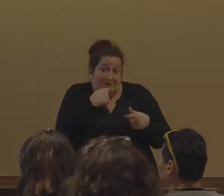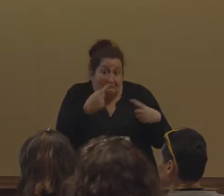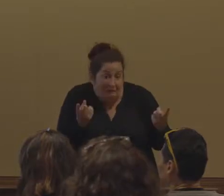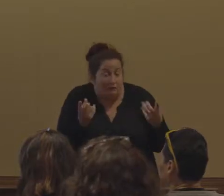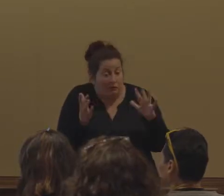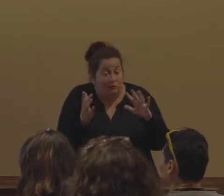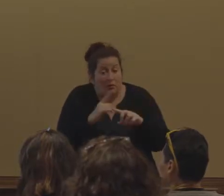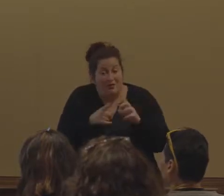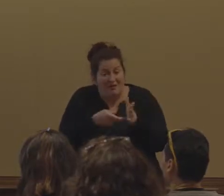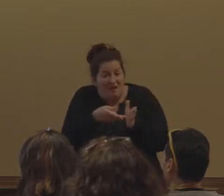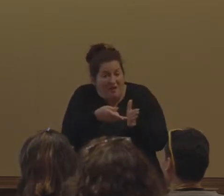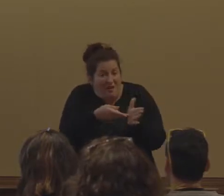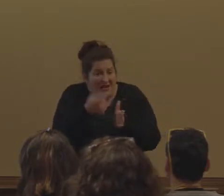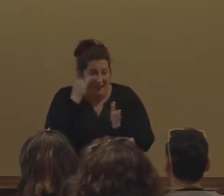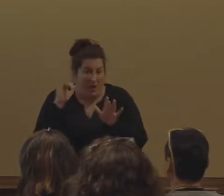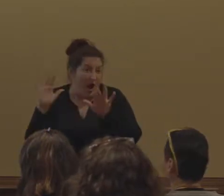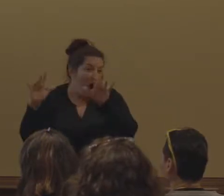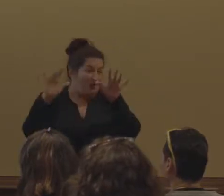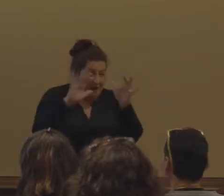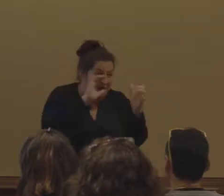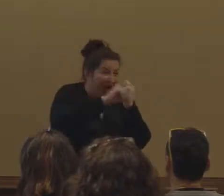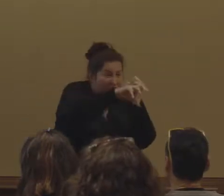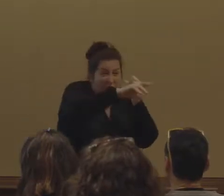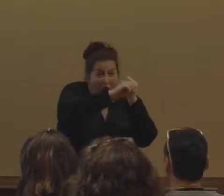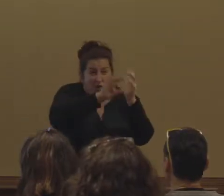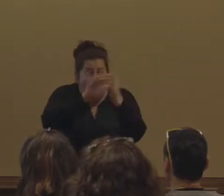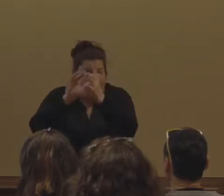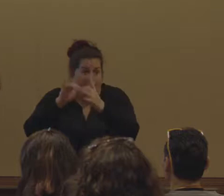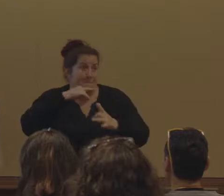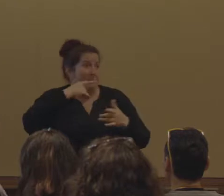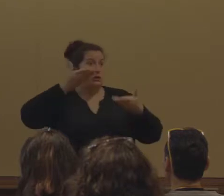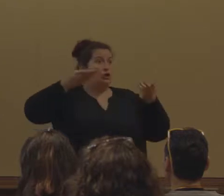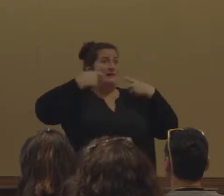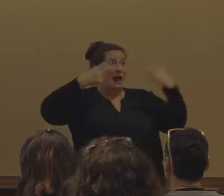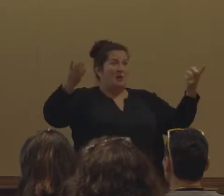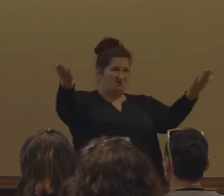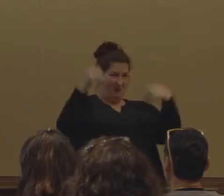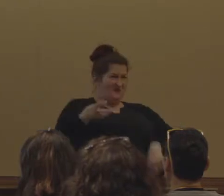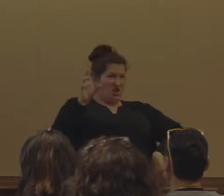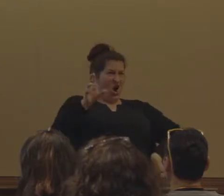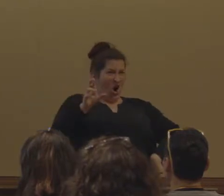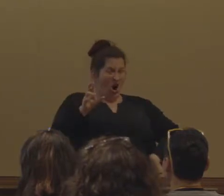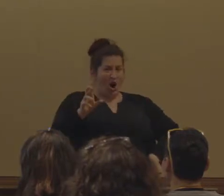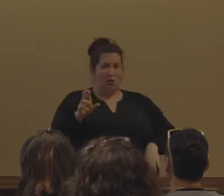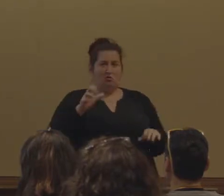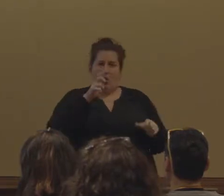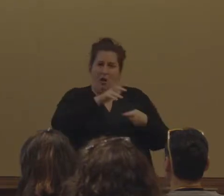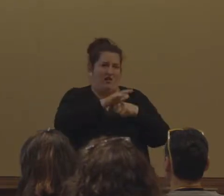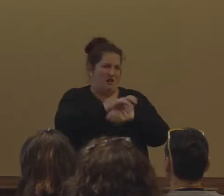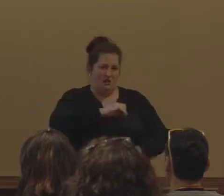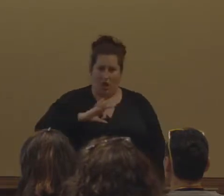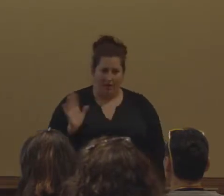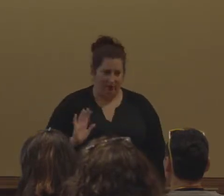But honestly, if we went out and did a lot of advertising, it's a public service announcement, hey, come to VR. I don't have enough